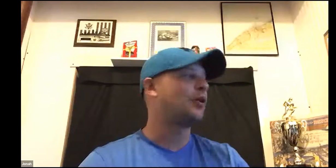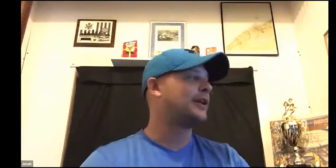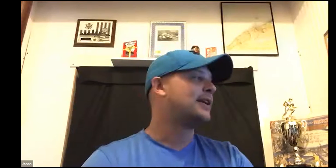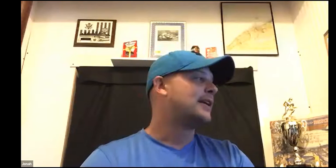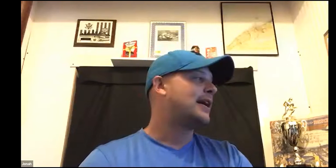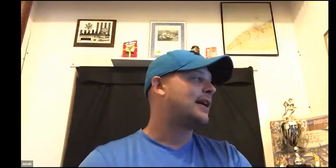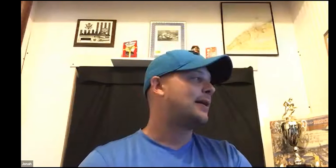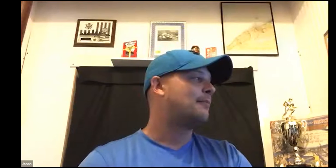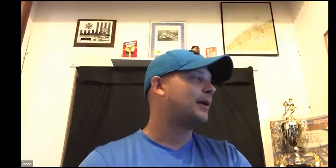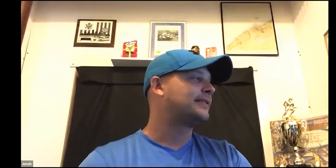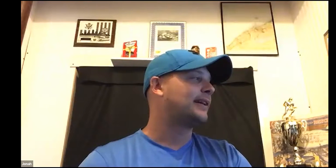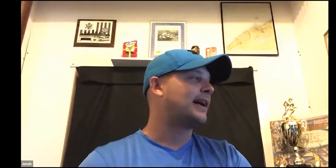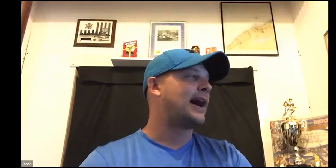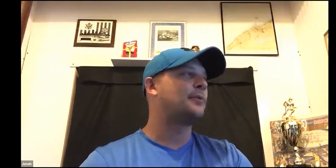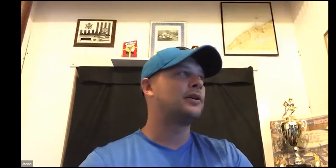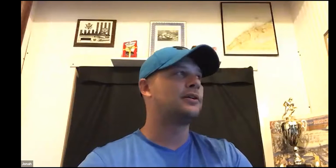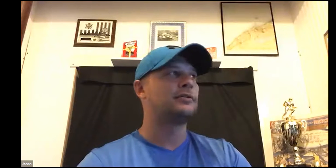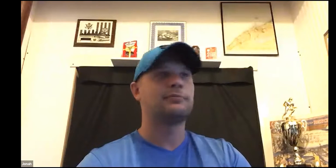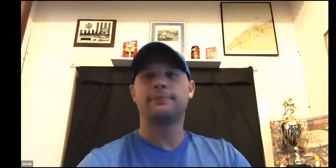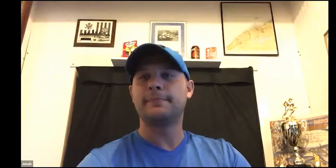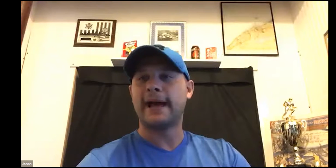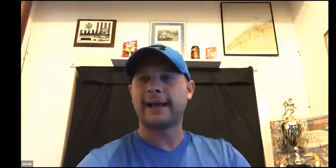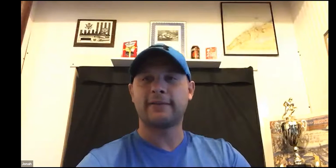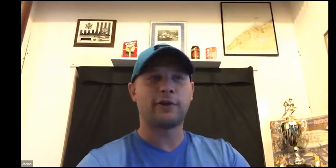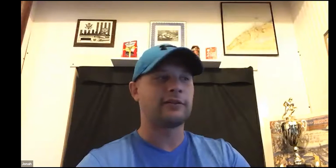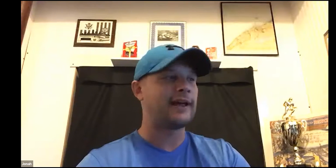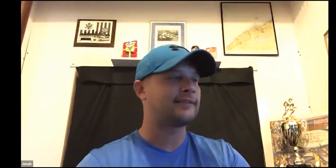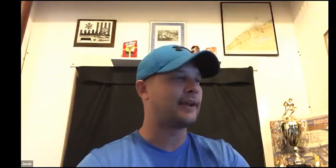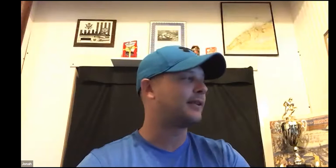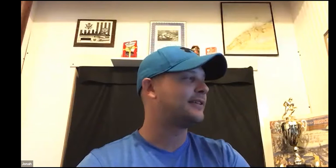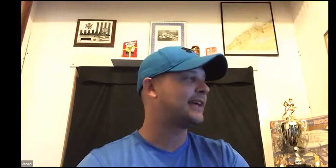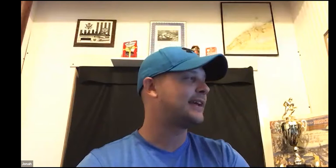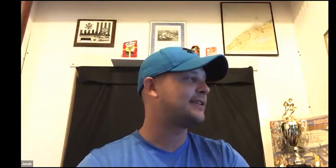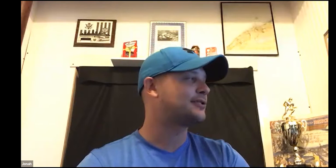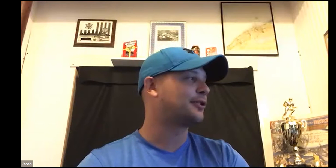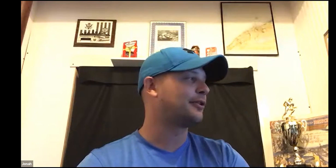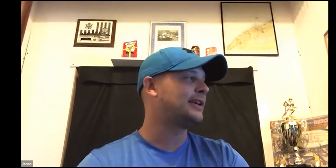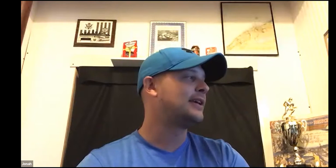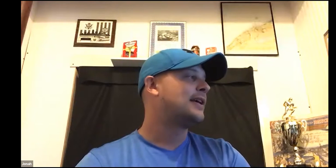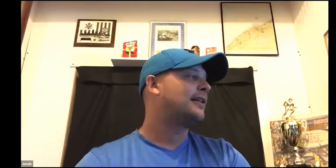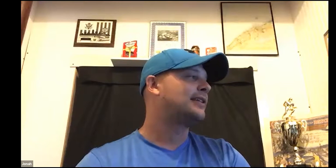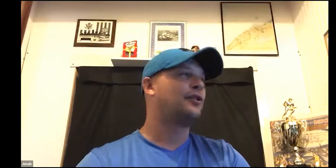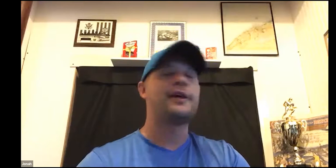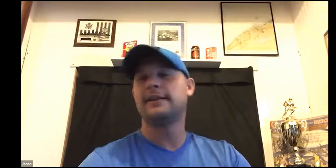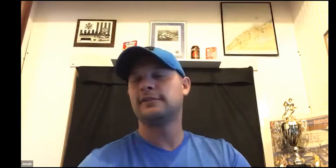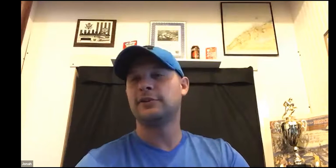one. But I will be back for our last segment of the day here shortly. Until then, you guys